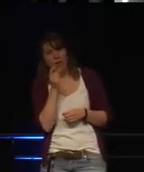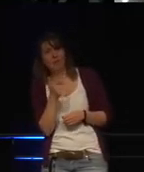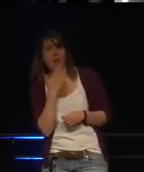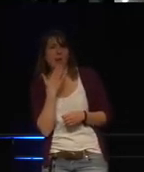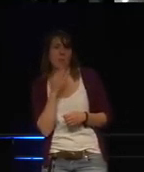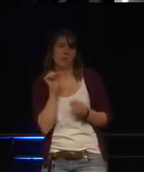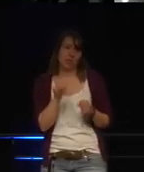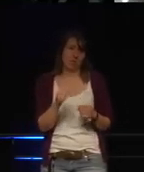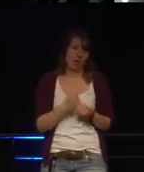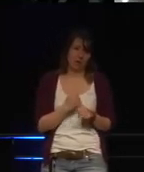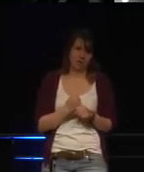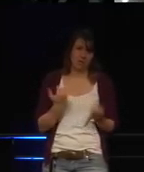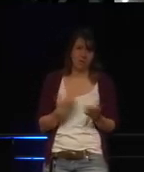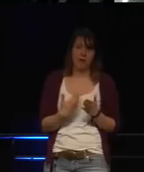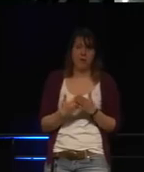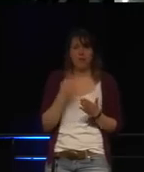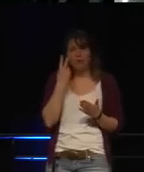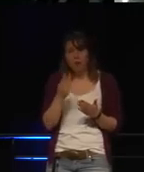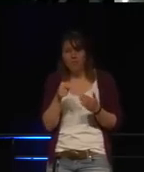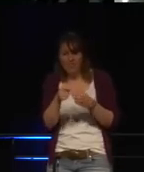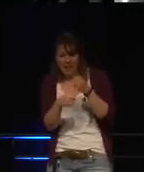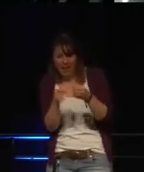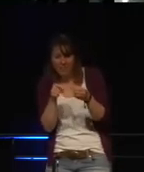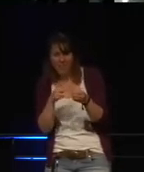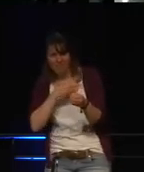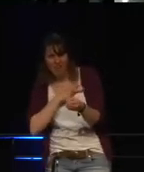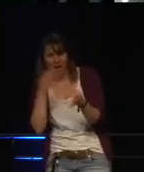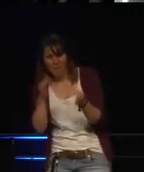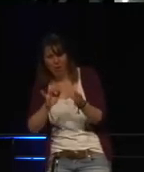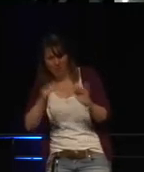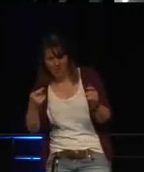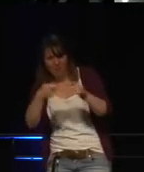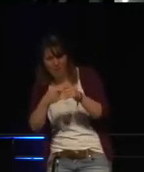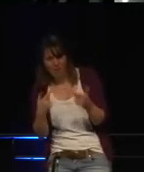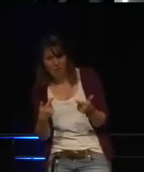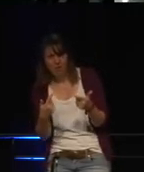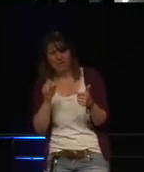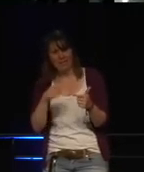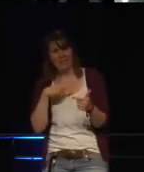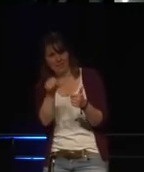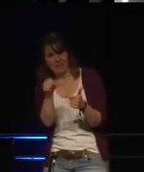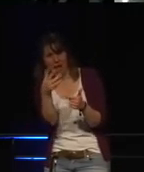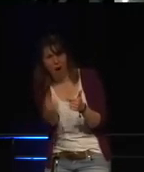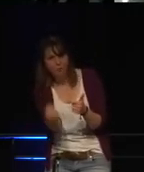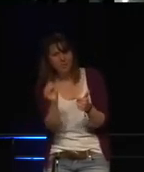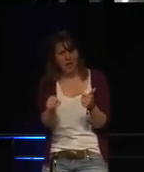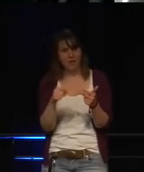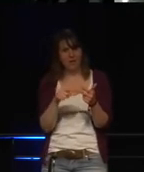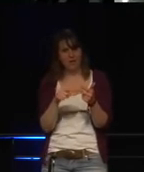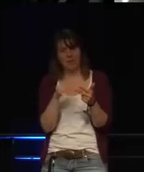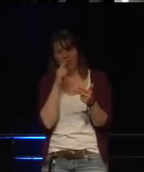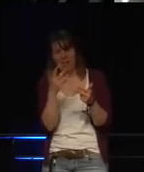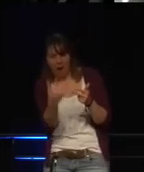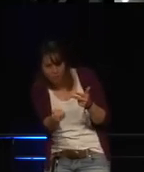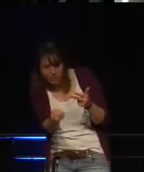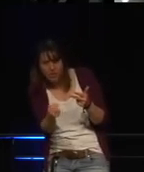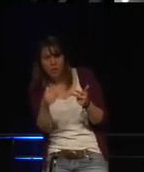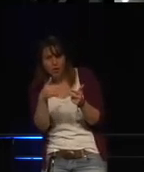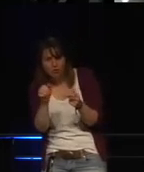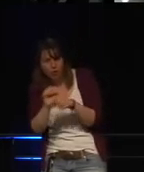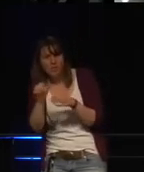That are now easy tips. But we can't do much except a few